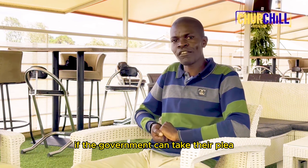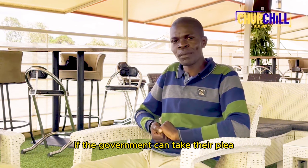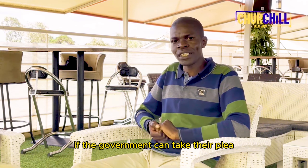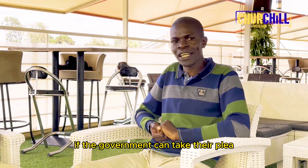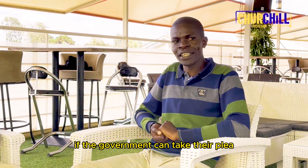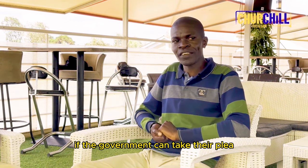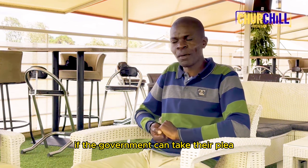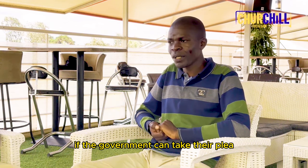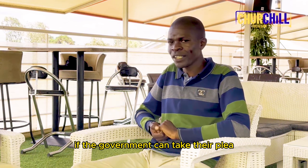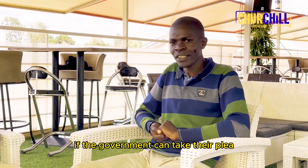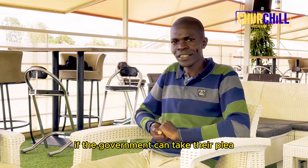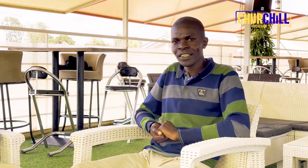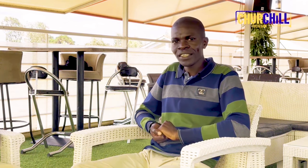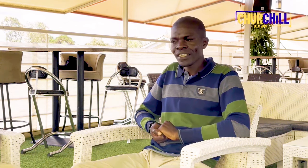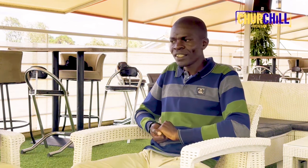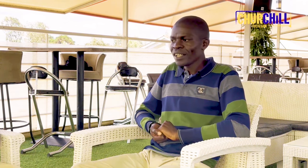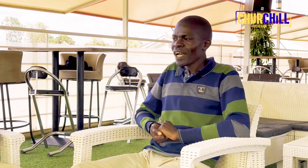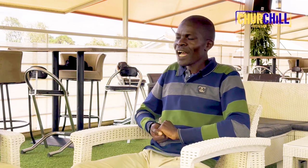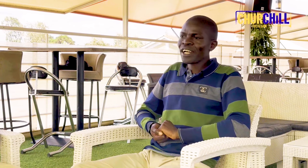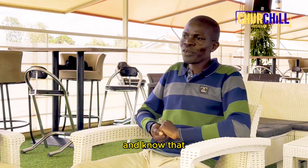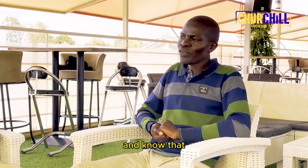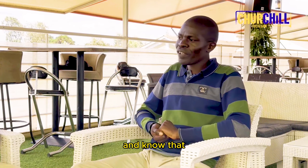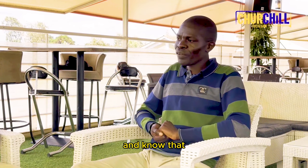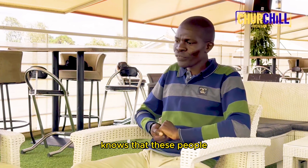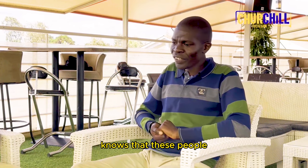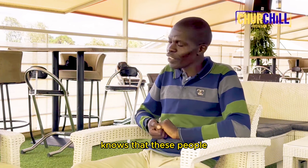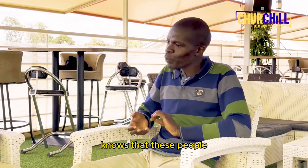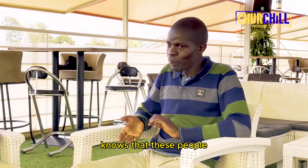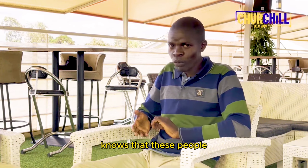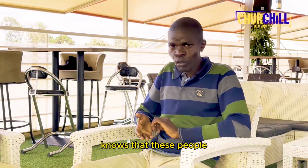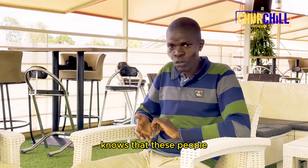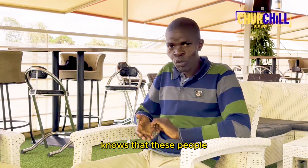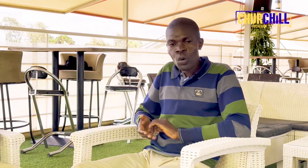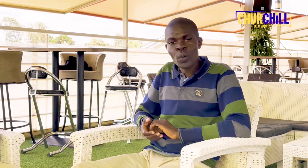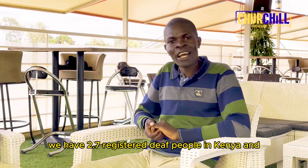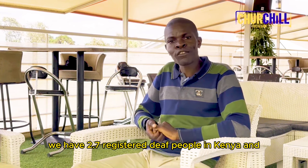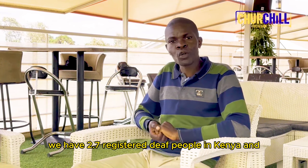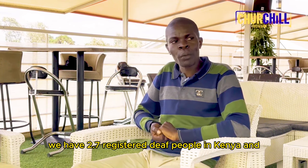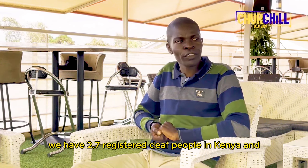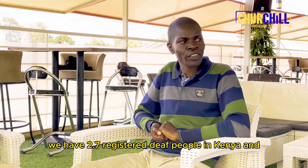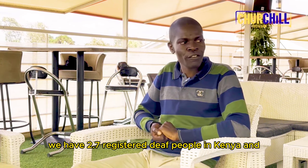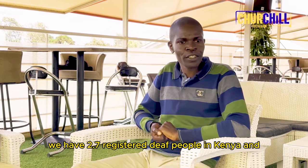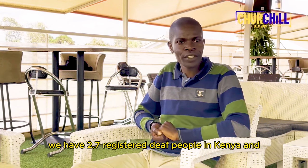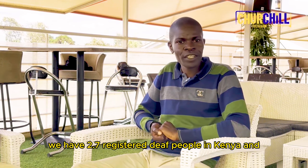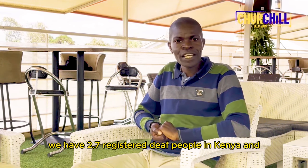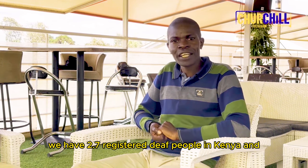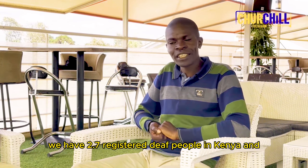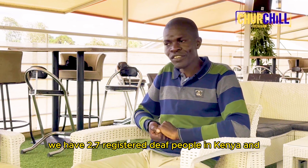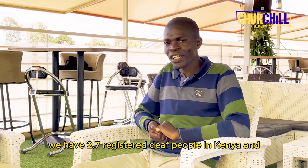government can take their plea, and know that, knows that these people, we have 2.7, registered